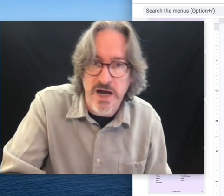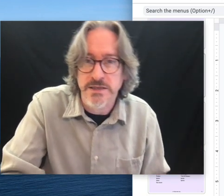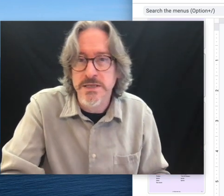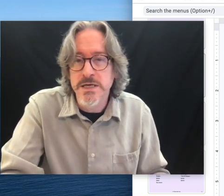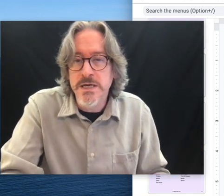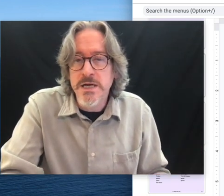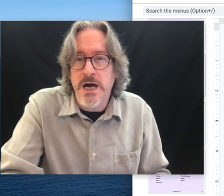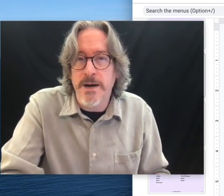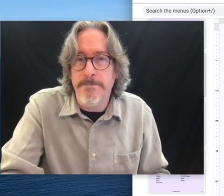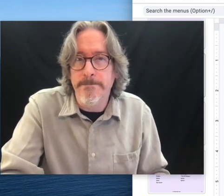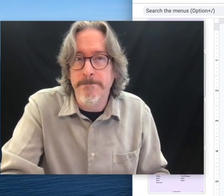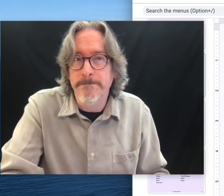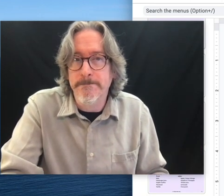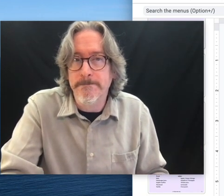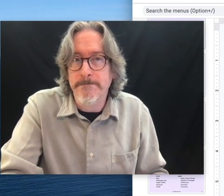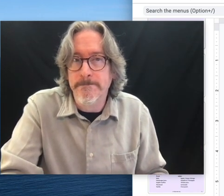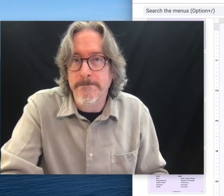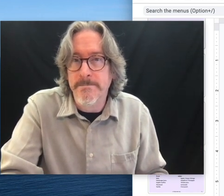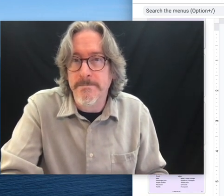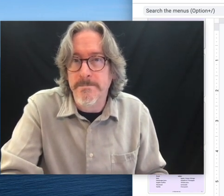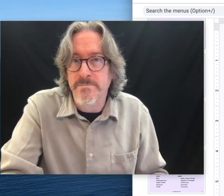we've got.